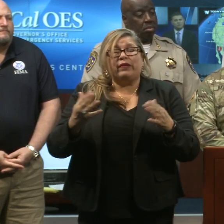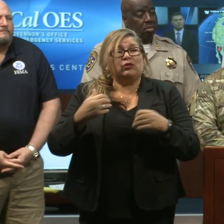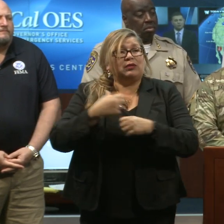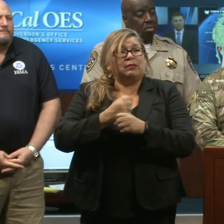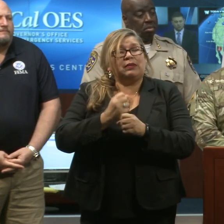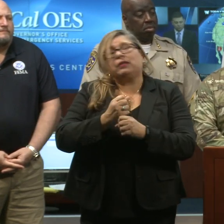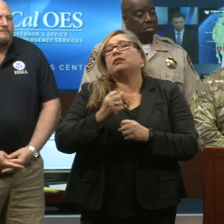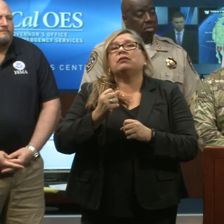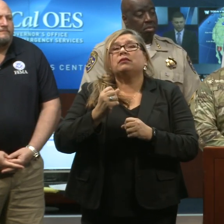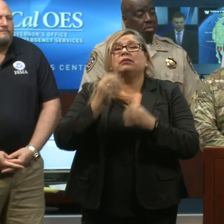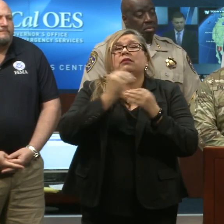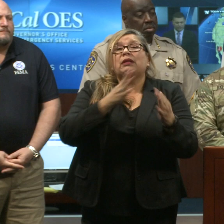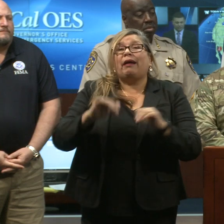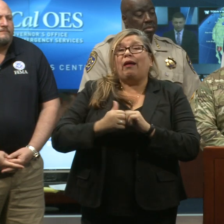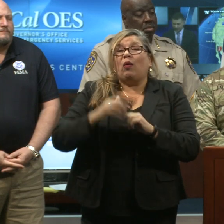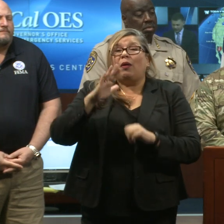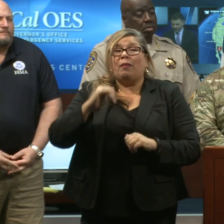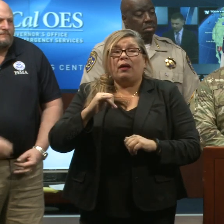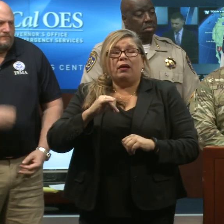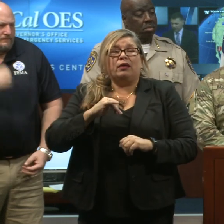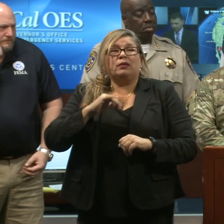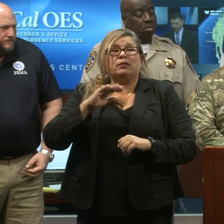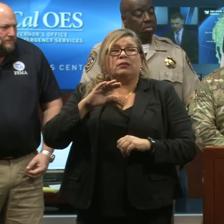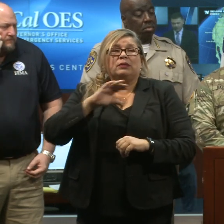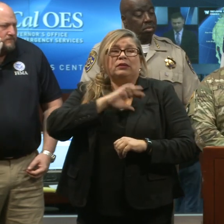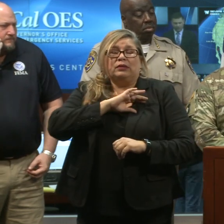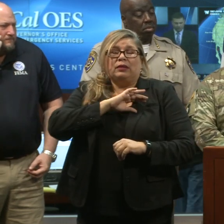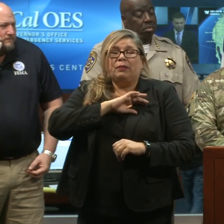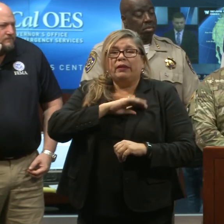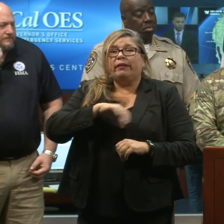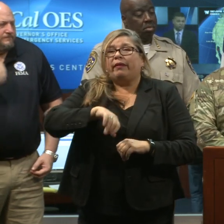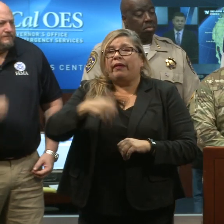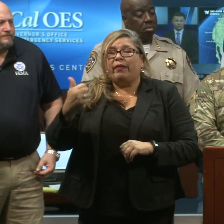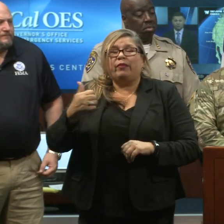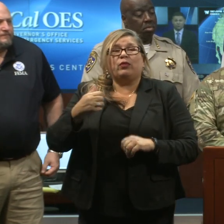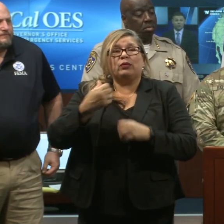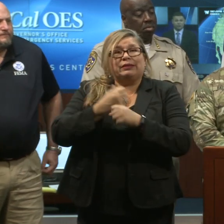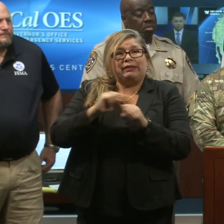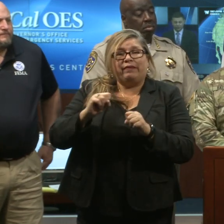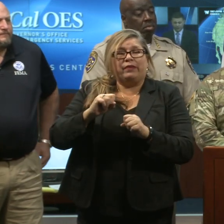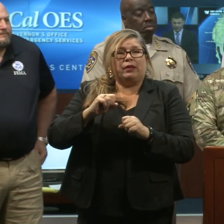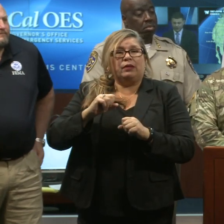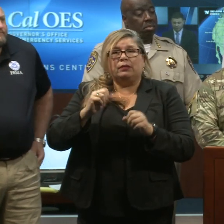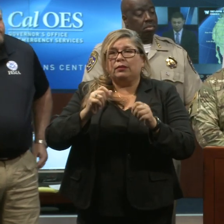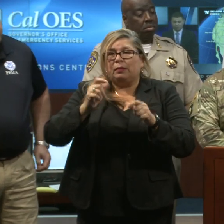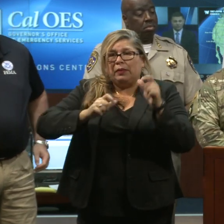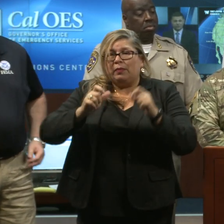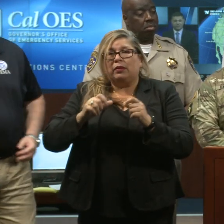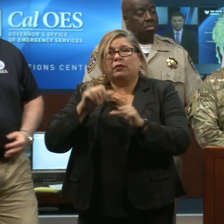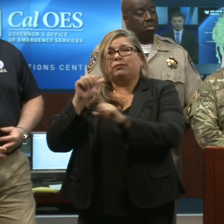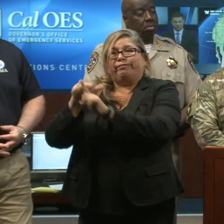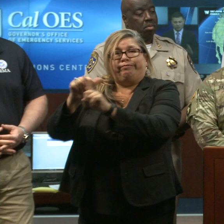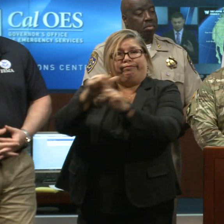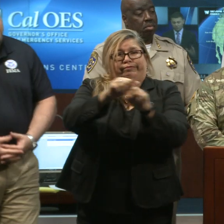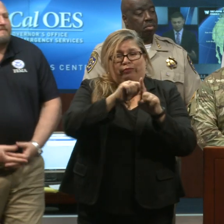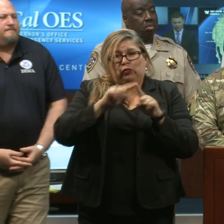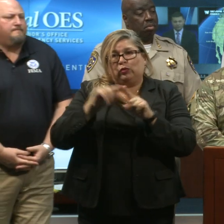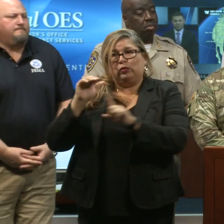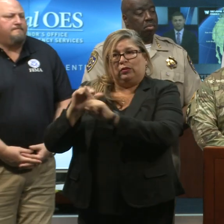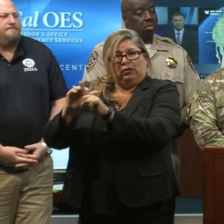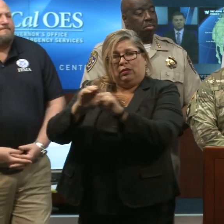made by deputies and other public safety personnel actually going from house to house to make